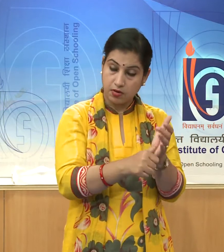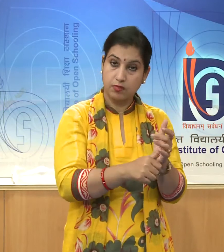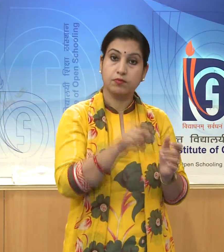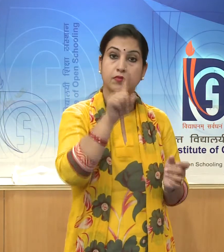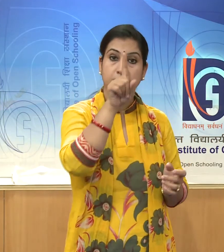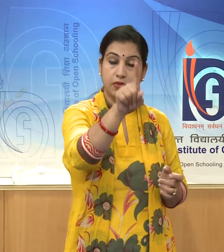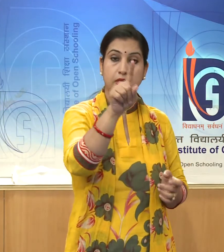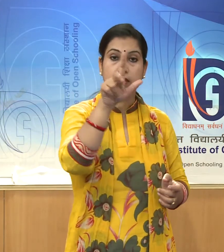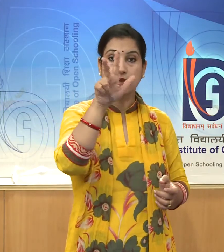1840.